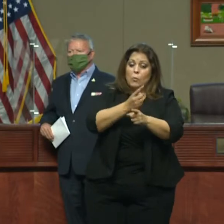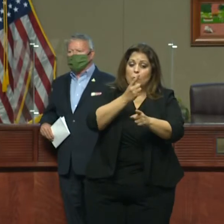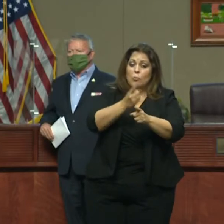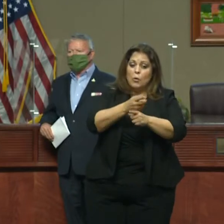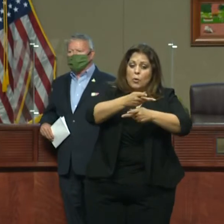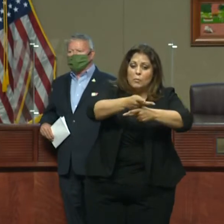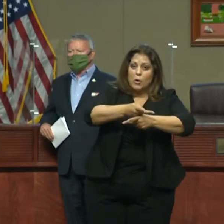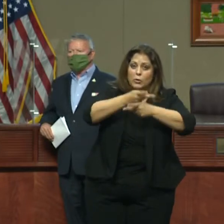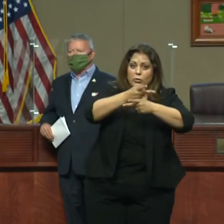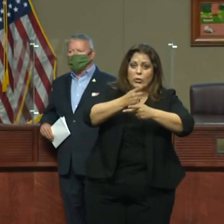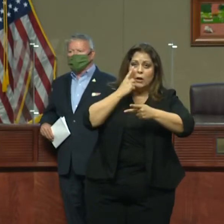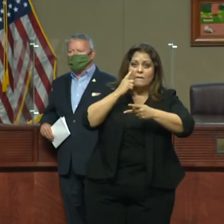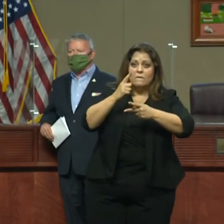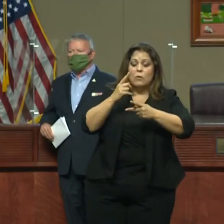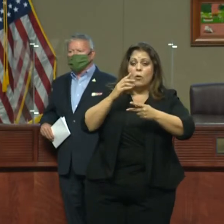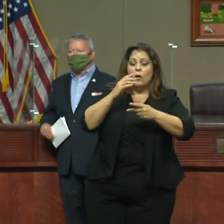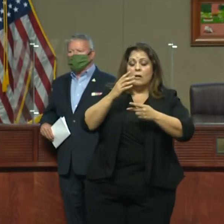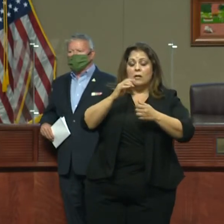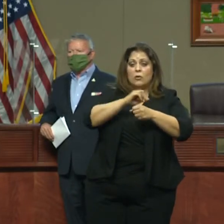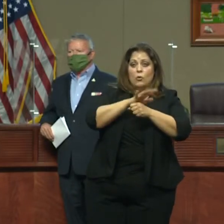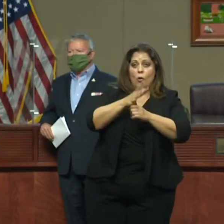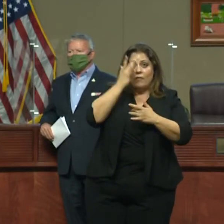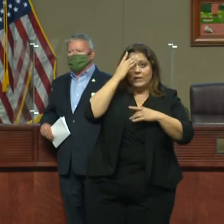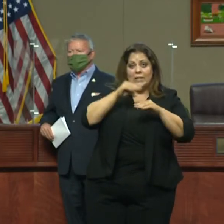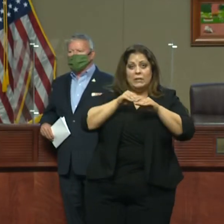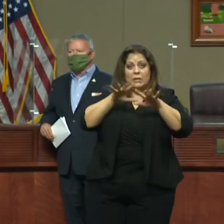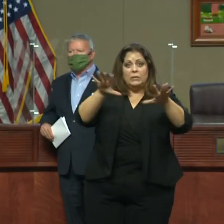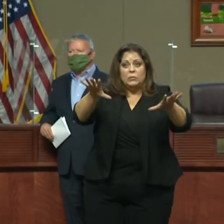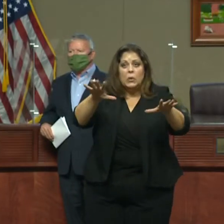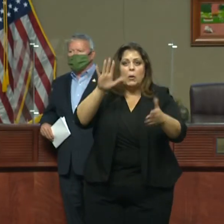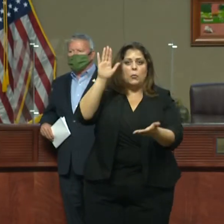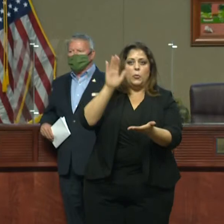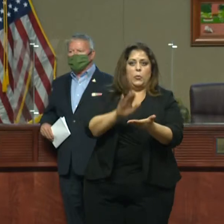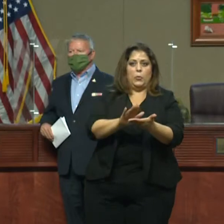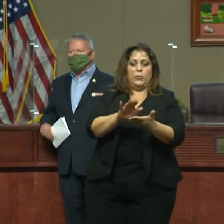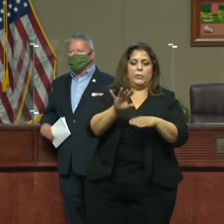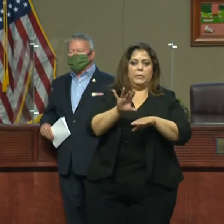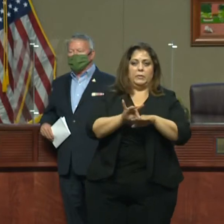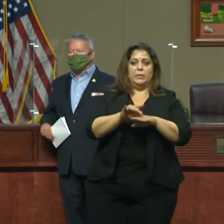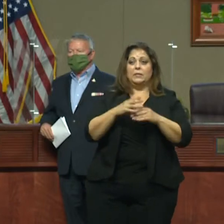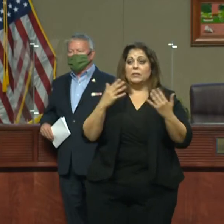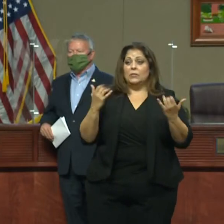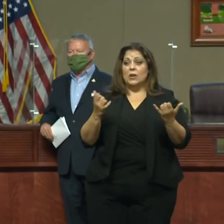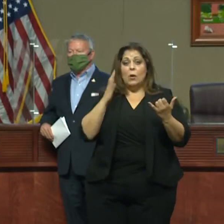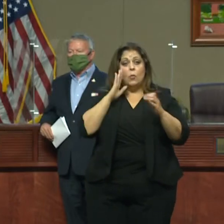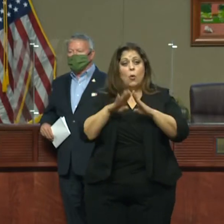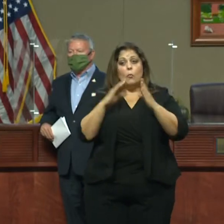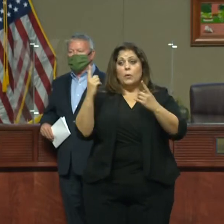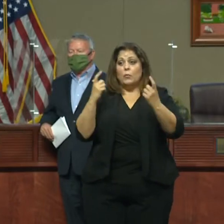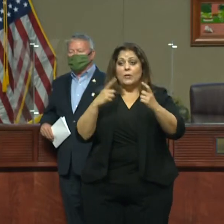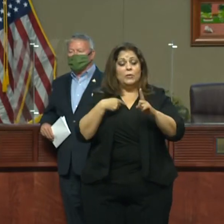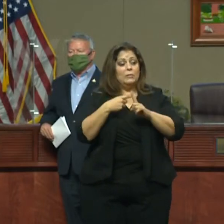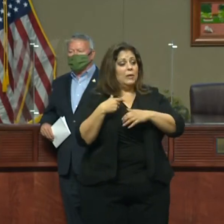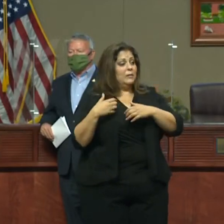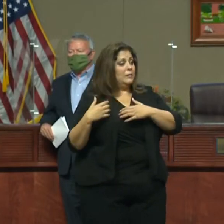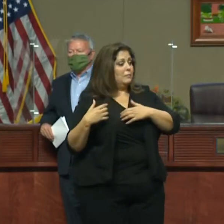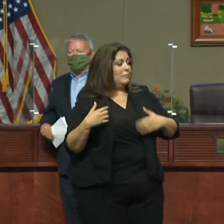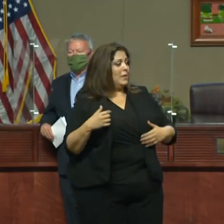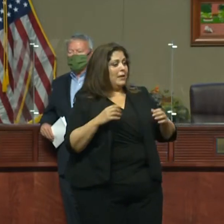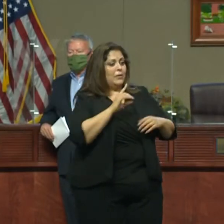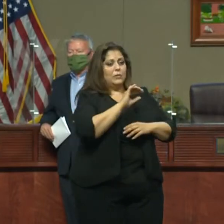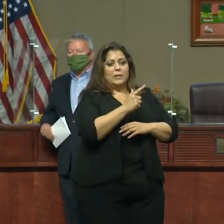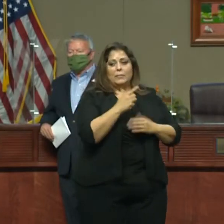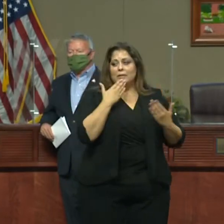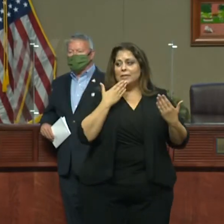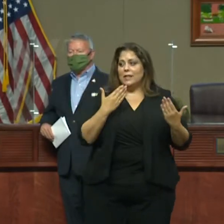reduce transmission while we work towards this goal. With that, I'll take any questions, and I'll turn it back over to Mayor Demings. Thank you.